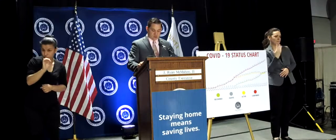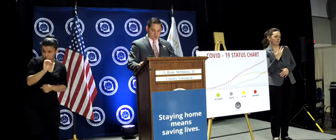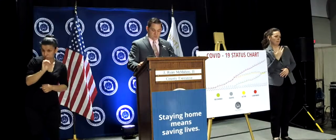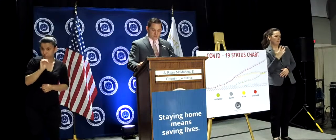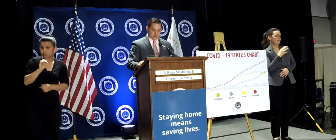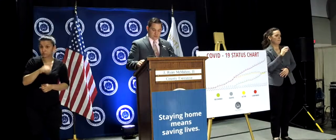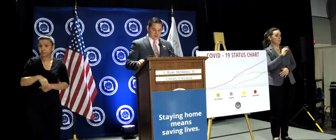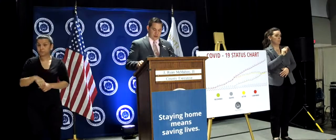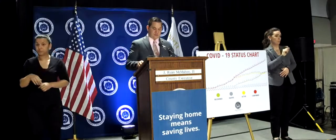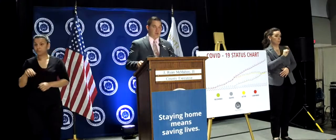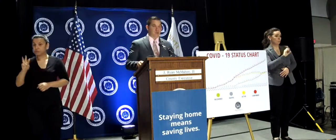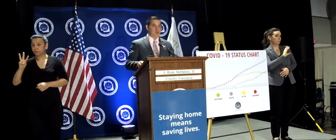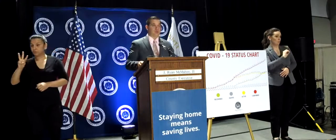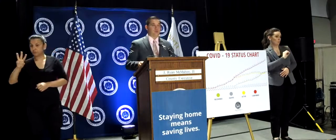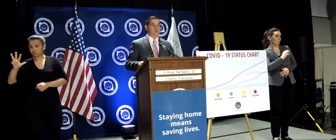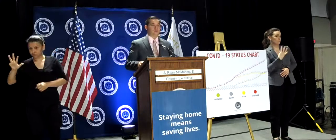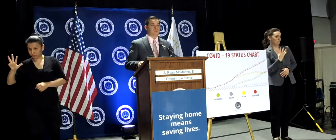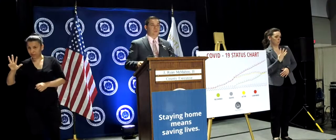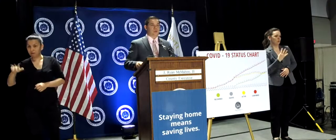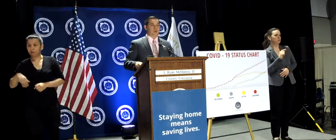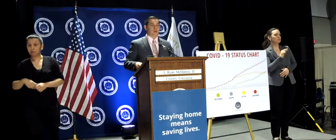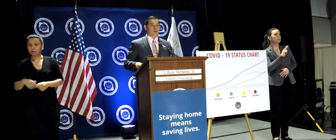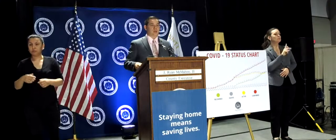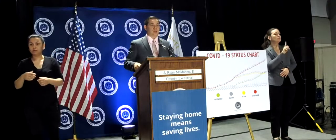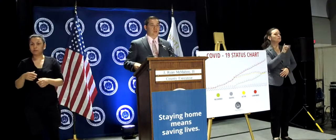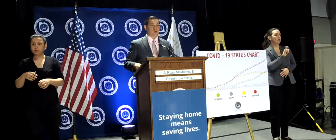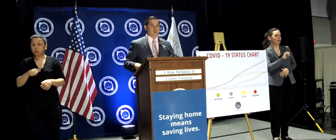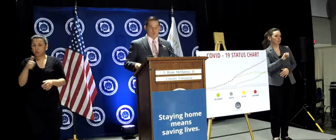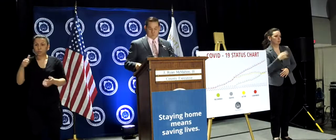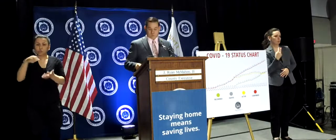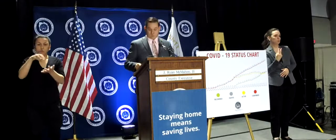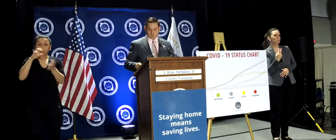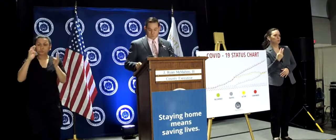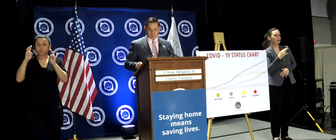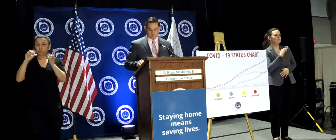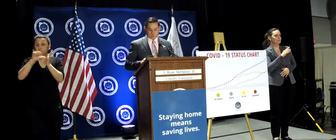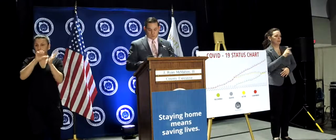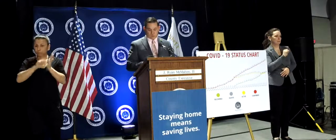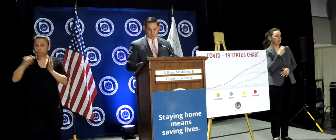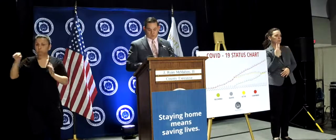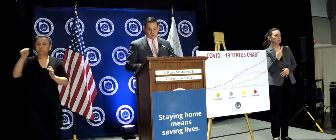Fabius, 2. Spafford, 2. And Tully, 2.